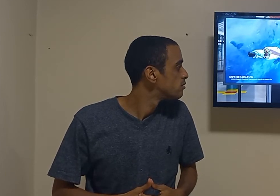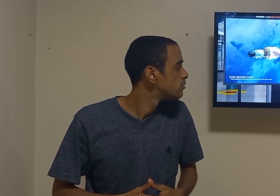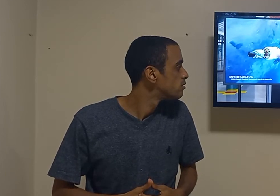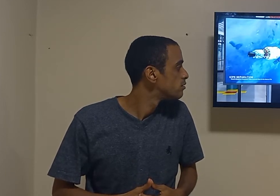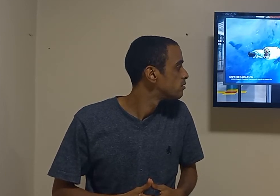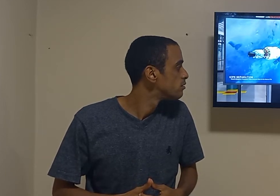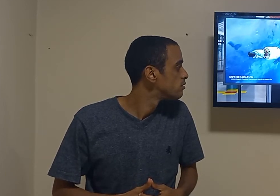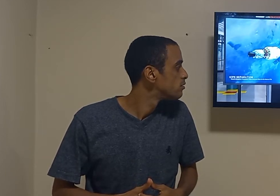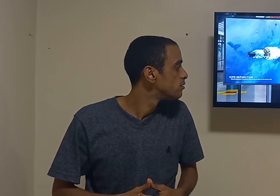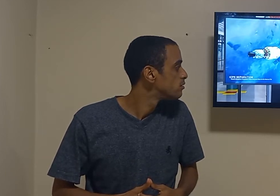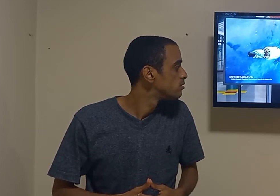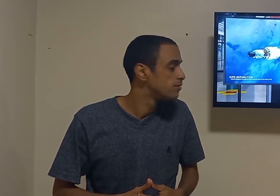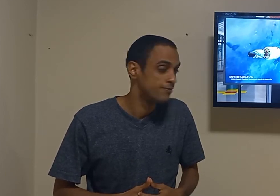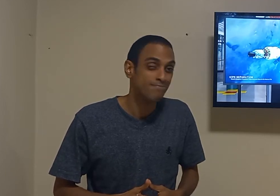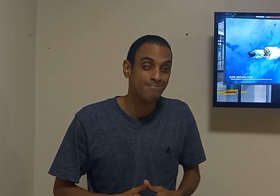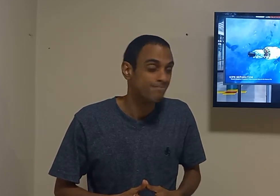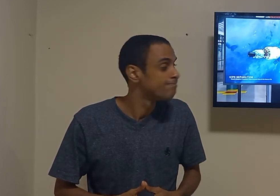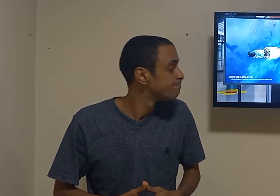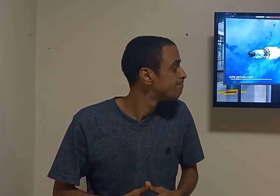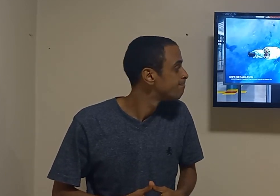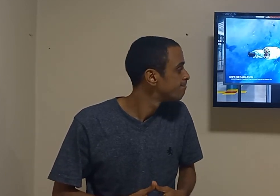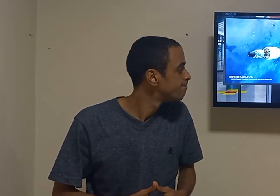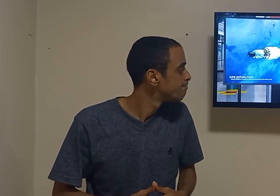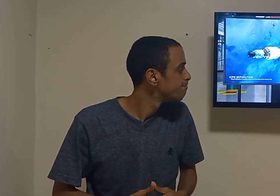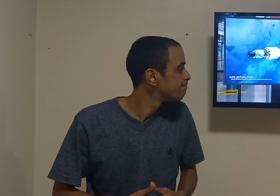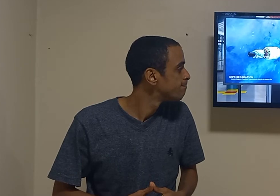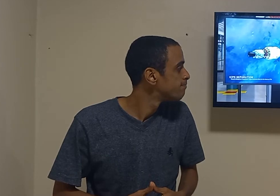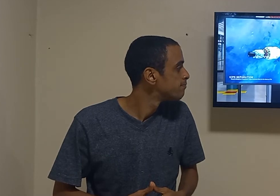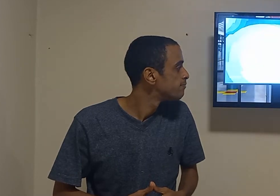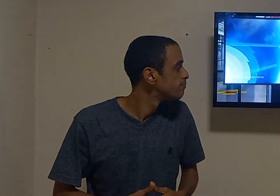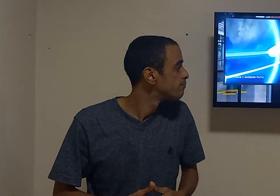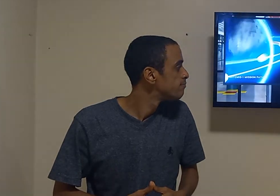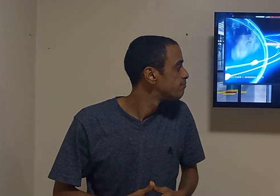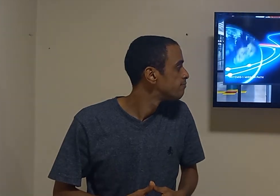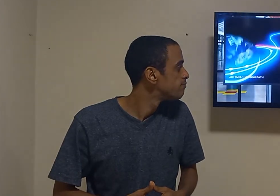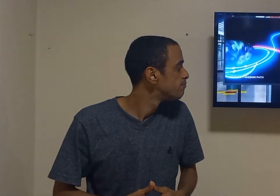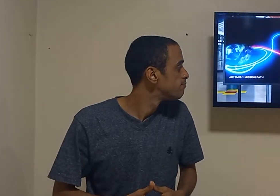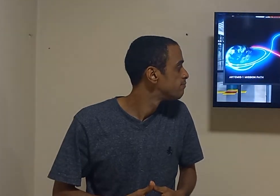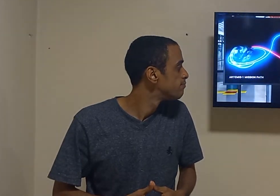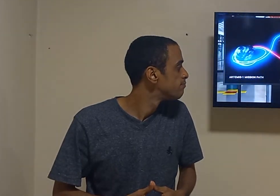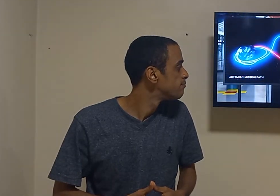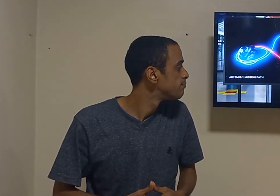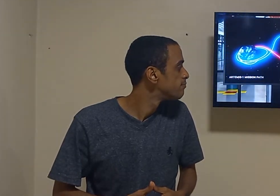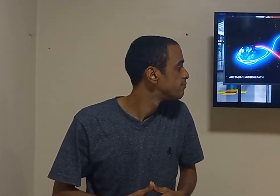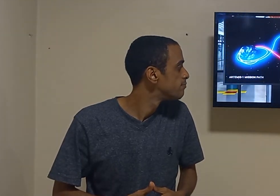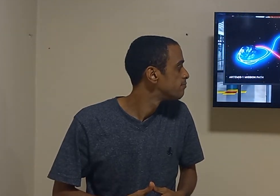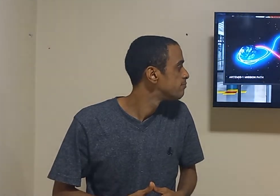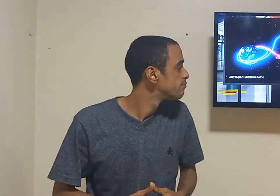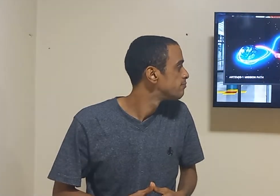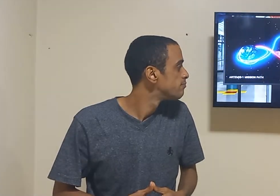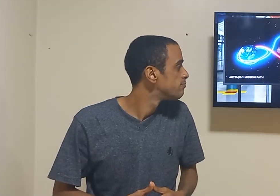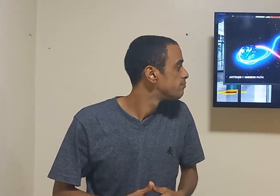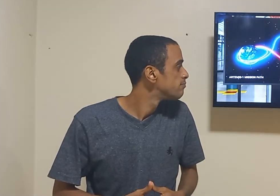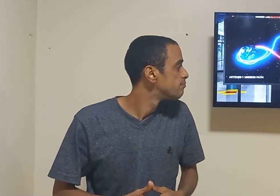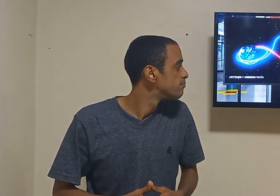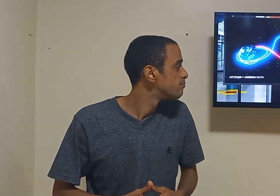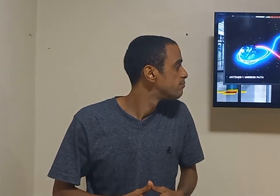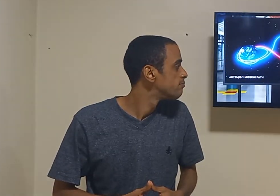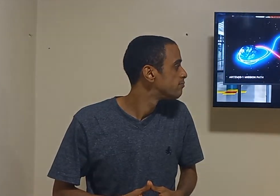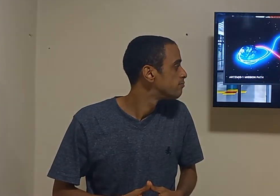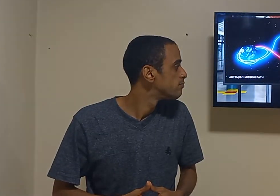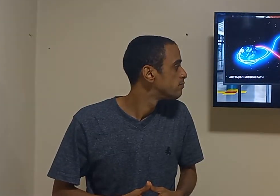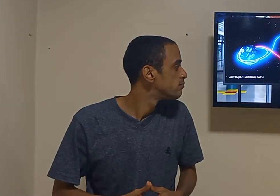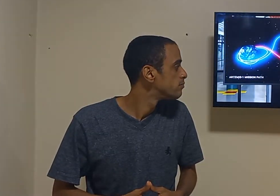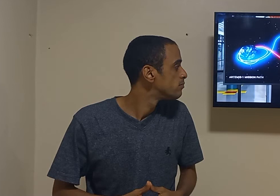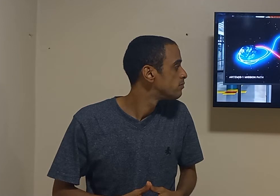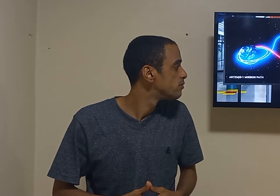orbit around the sun. Meanwhile, Orion, though, continues on its journey. It'll make some correction burns as it fine-tunes its